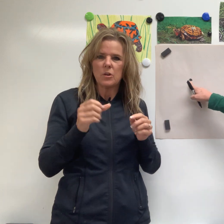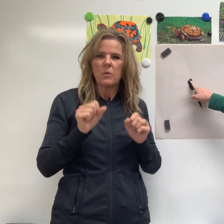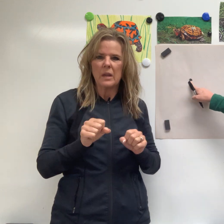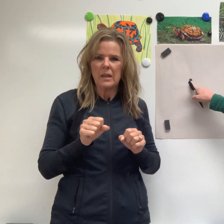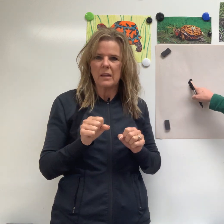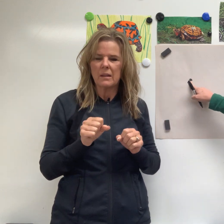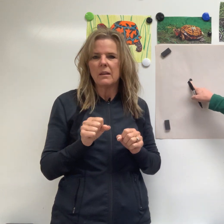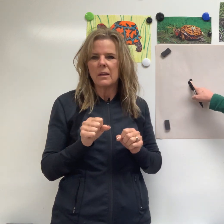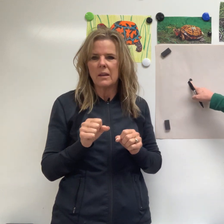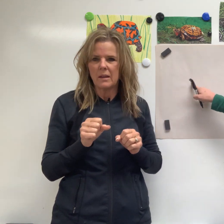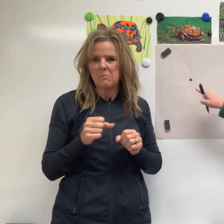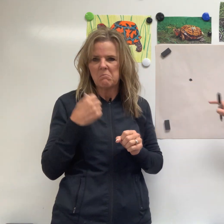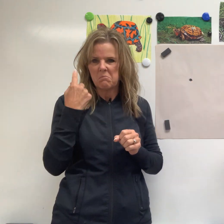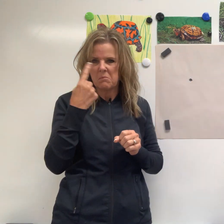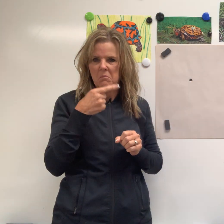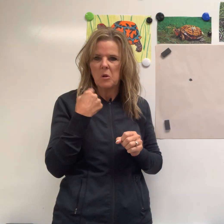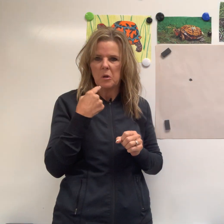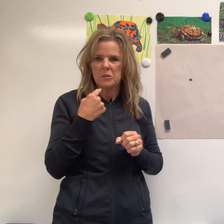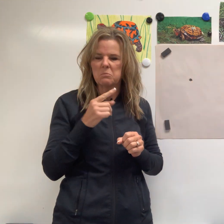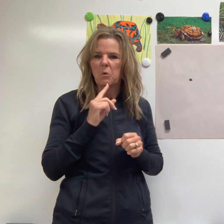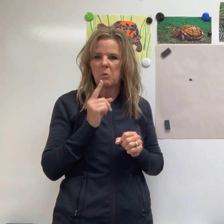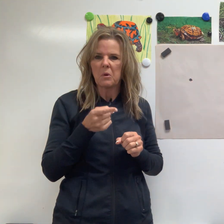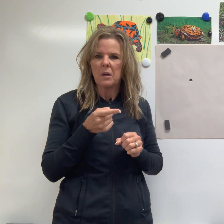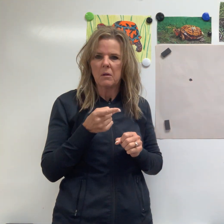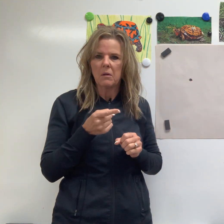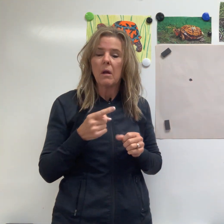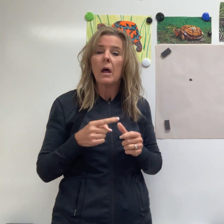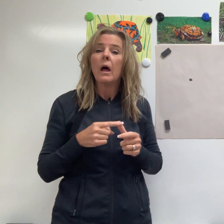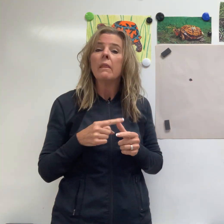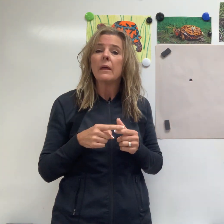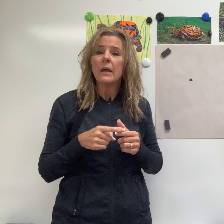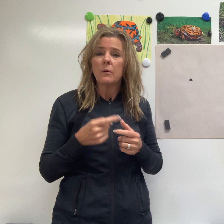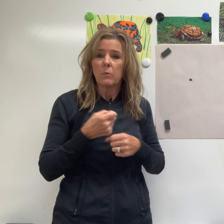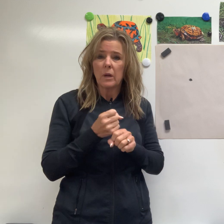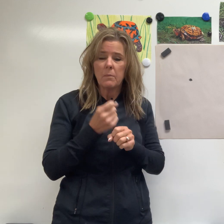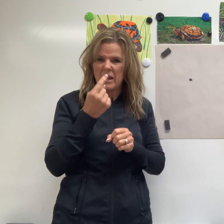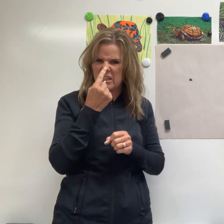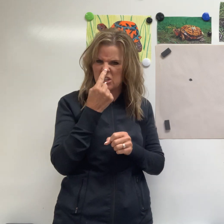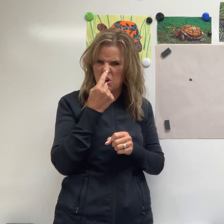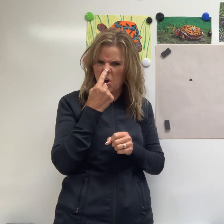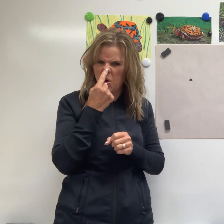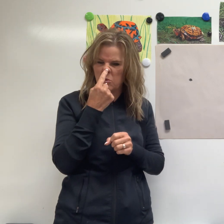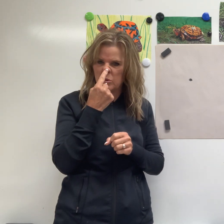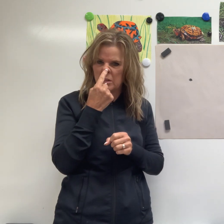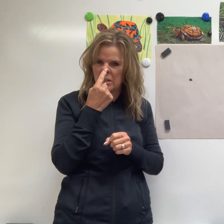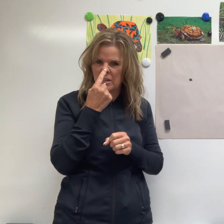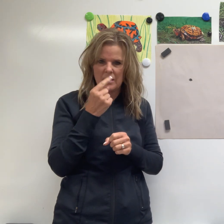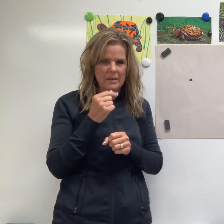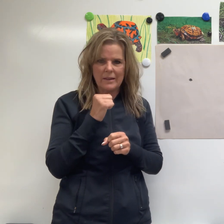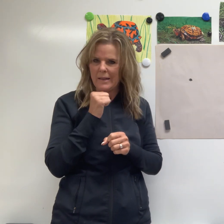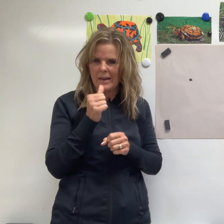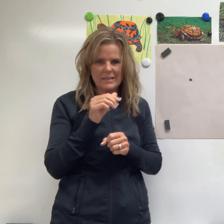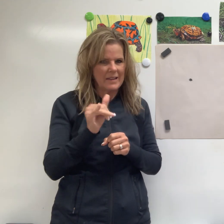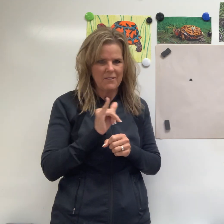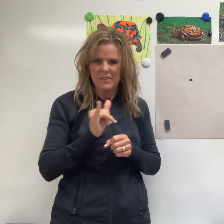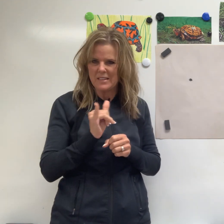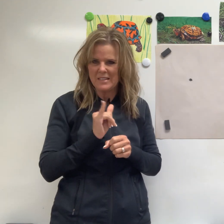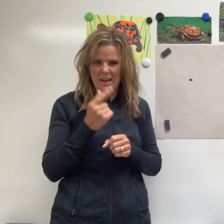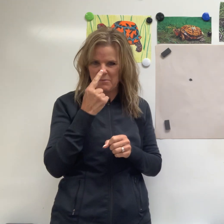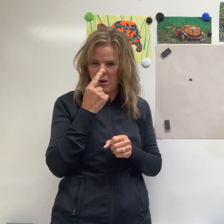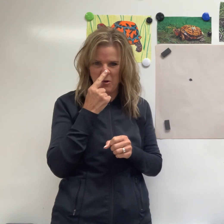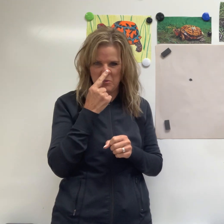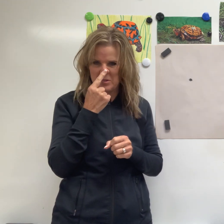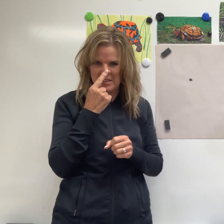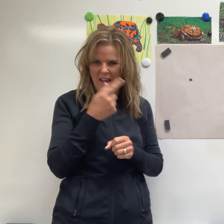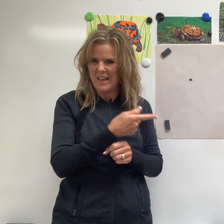he looks more realistic, okay? Then we're going to make his nose. Now he, of course, doesn't have a nose like we do. He's